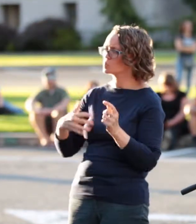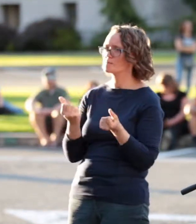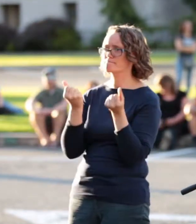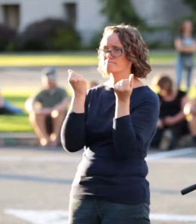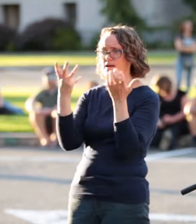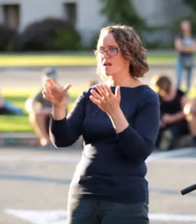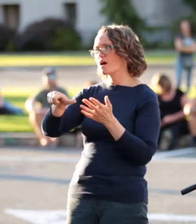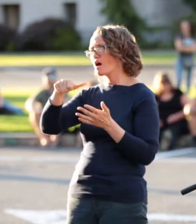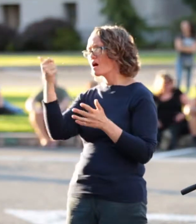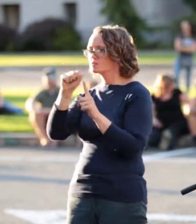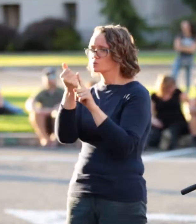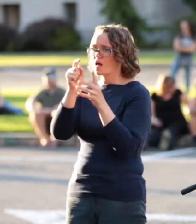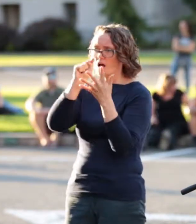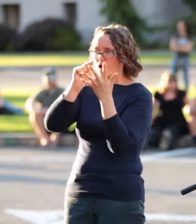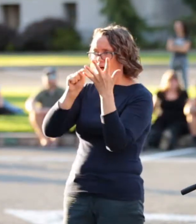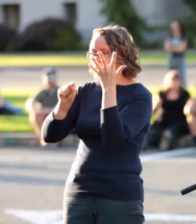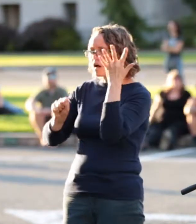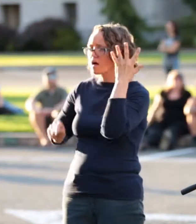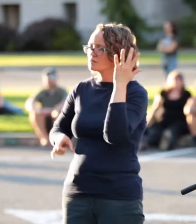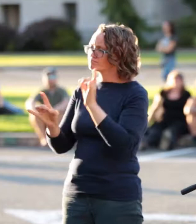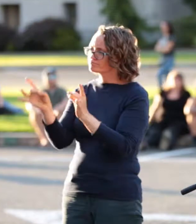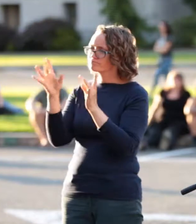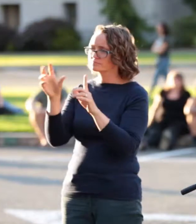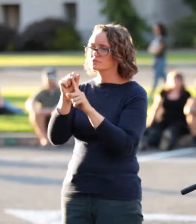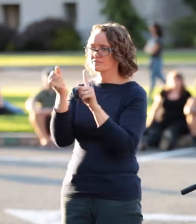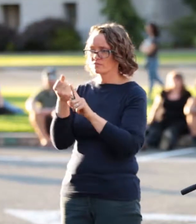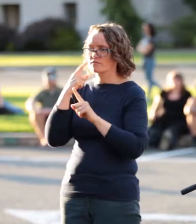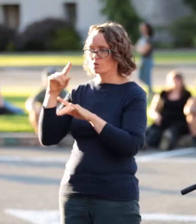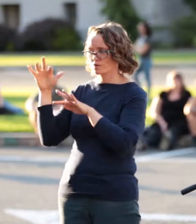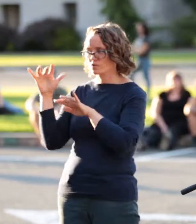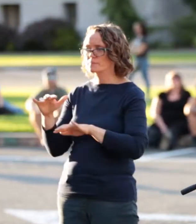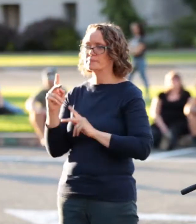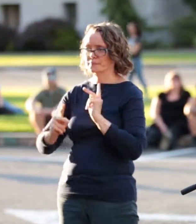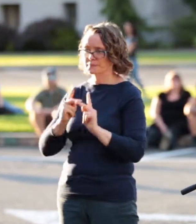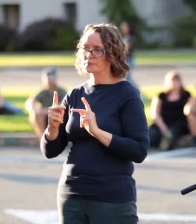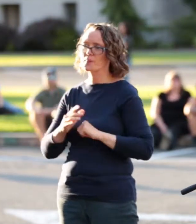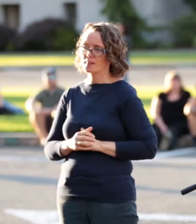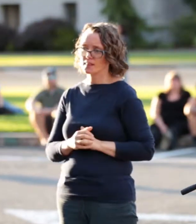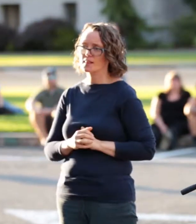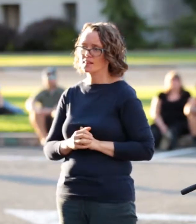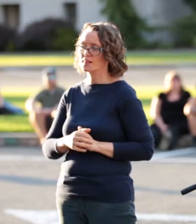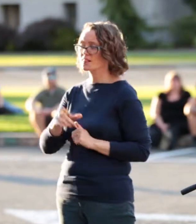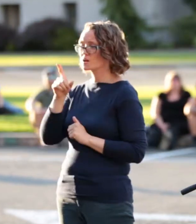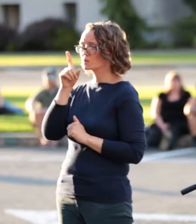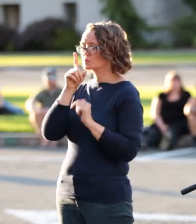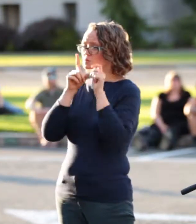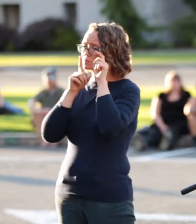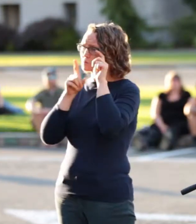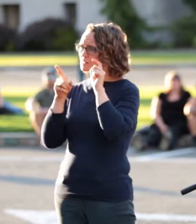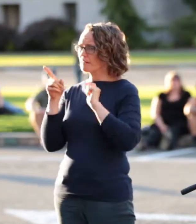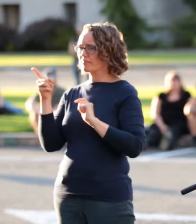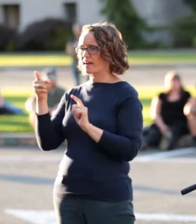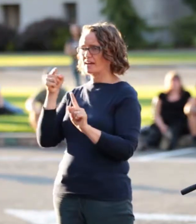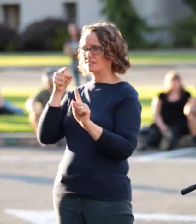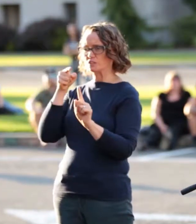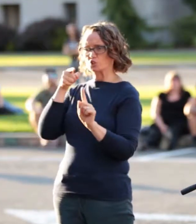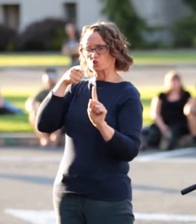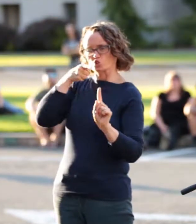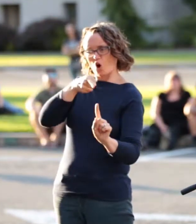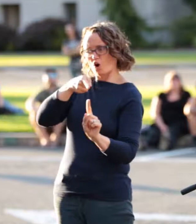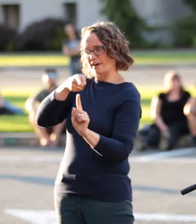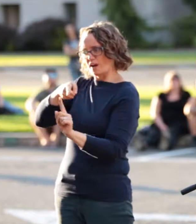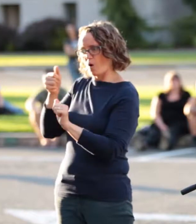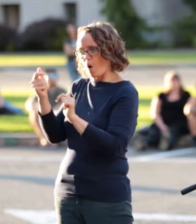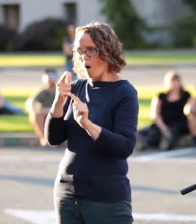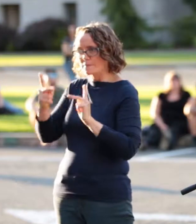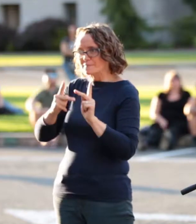further militarized the southern border, targeted all undocumented immigrants for deportation, incarcerated thousands of children